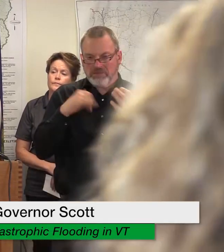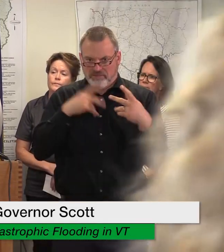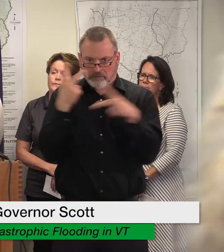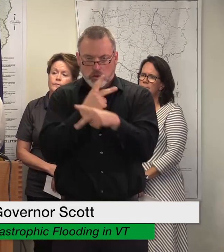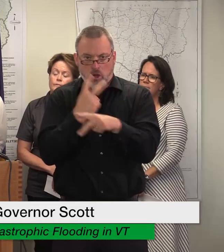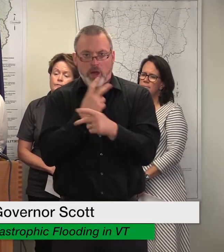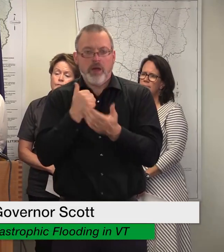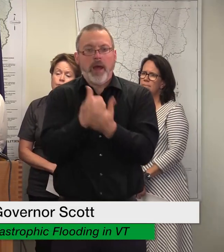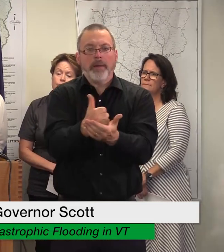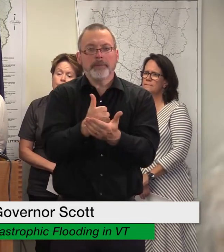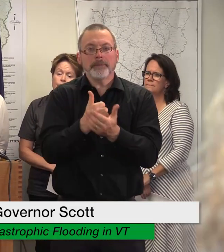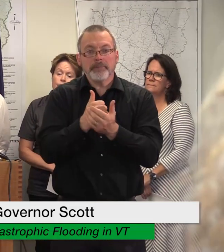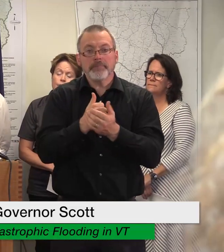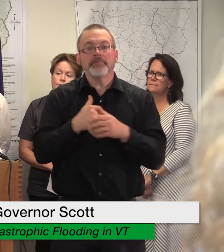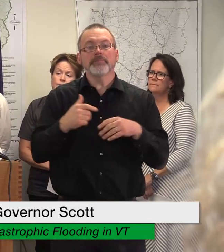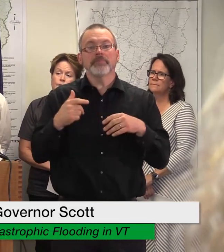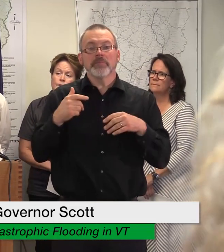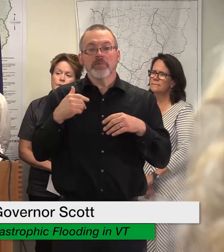available at